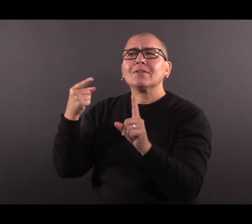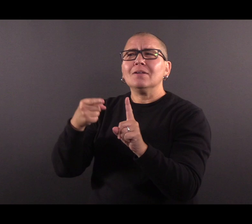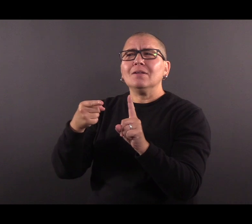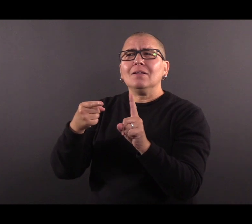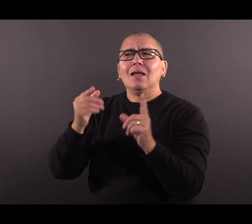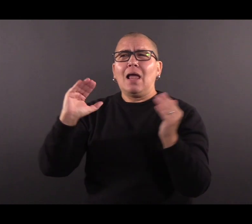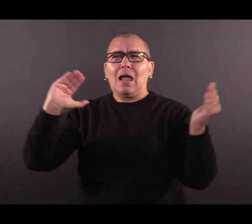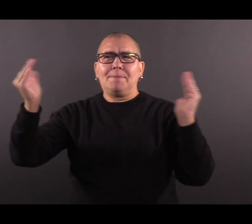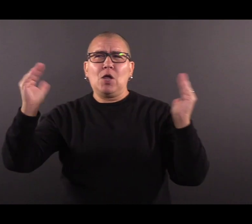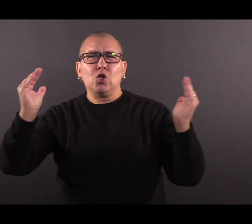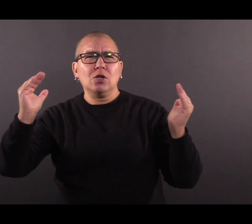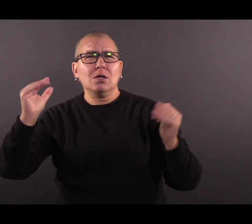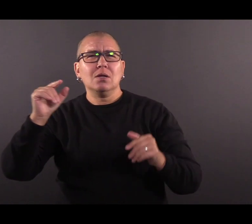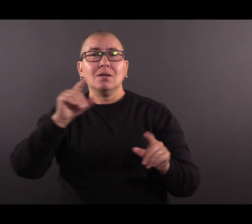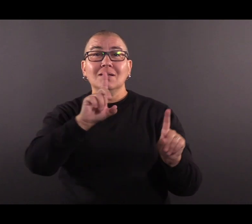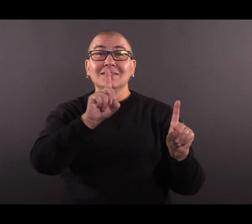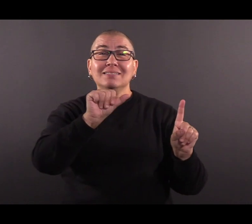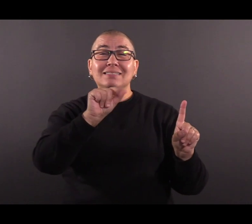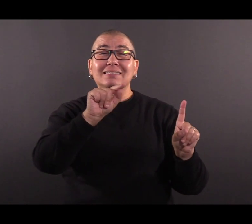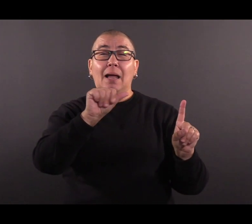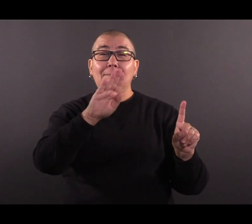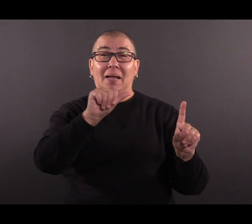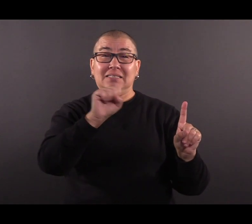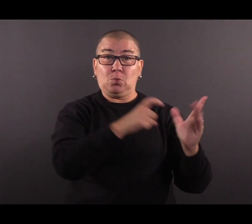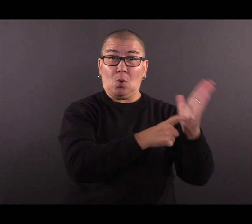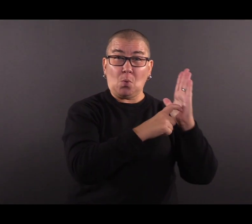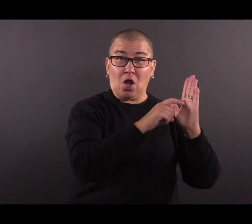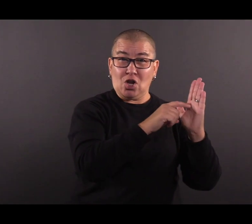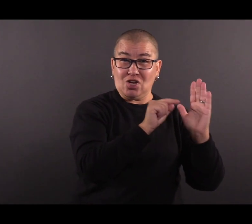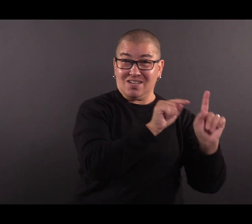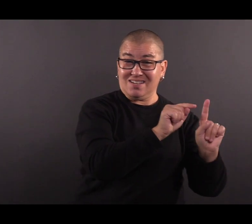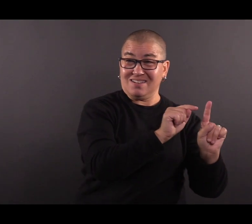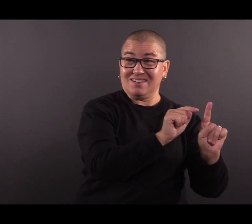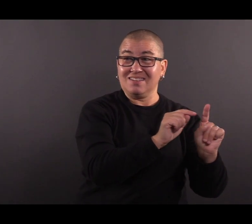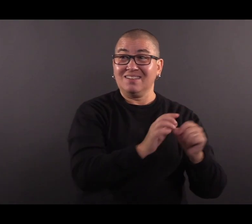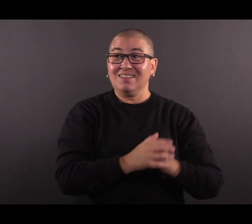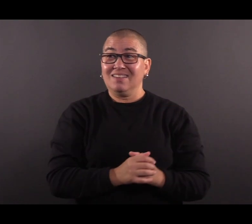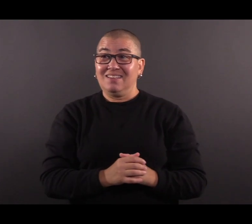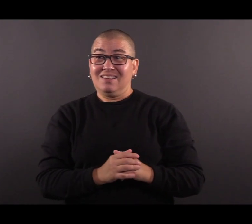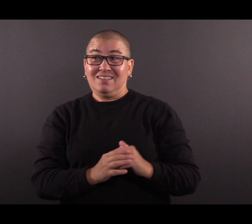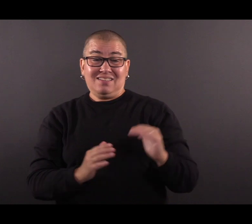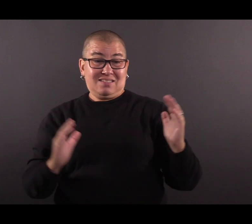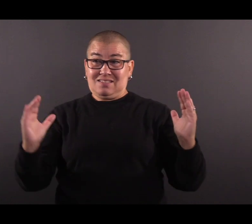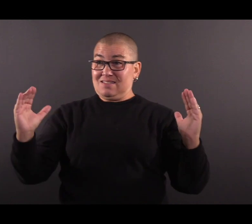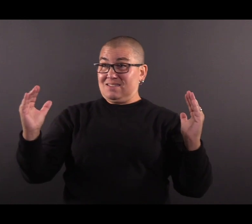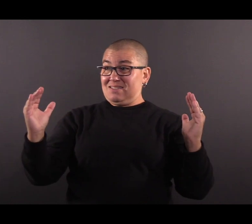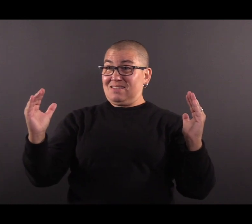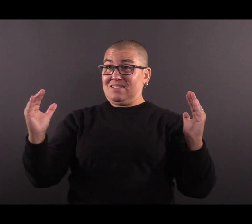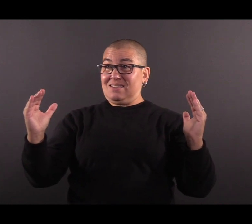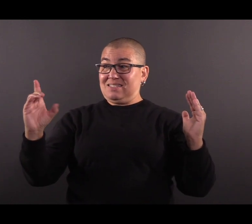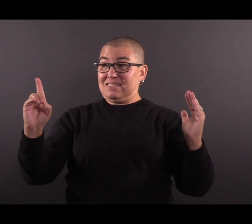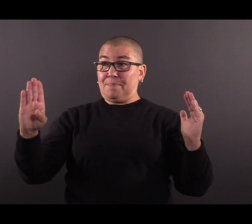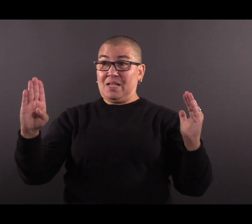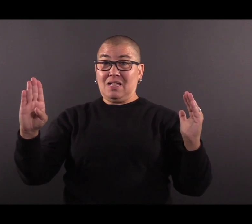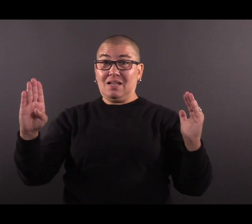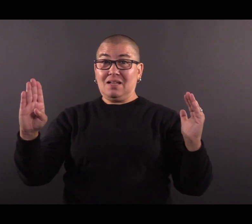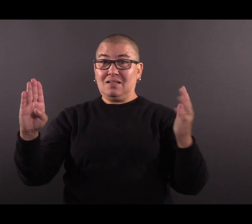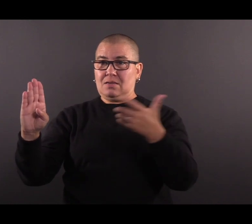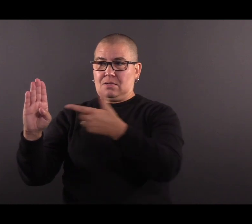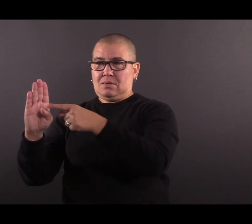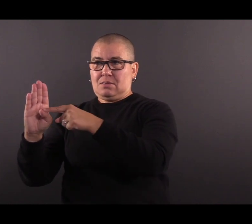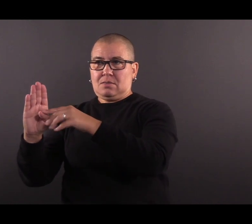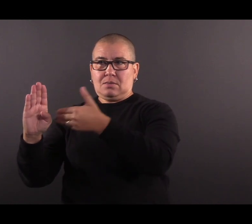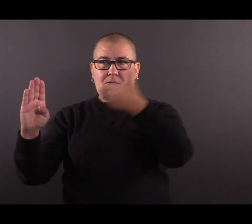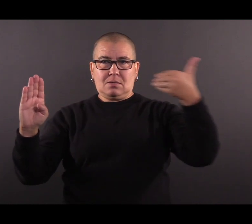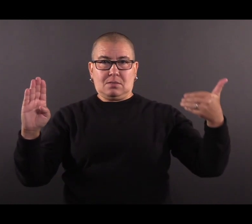we referenced the comparable database requirement for victim service providers who are awarded continuum of care funding.